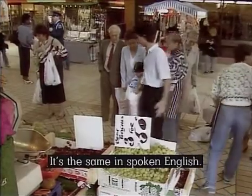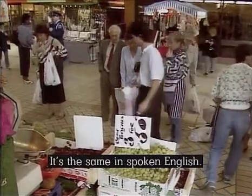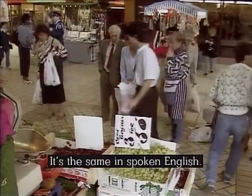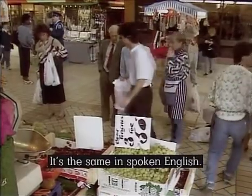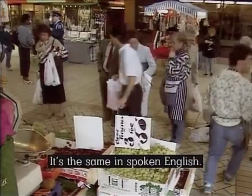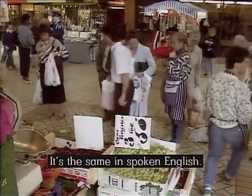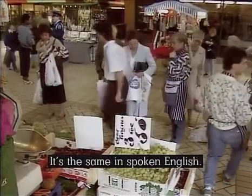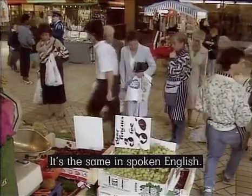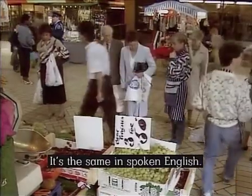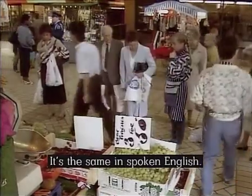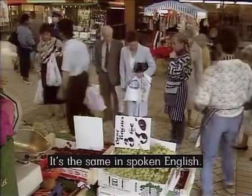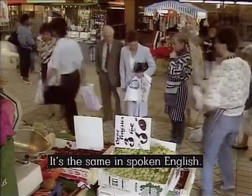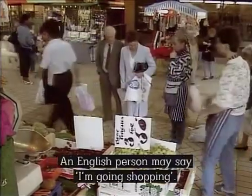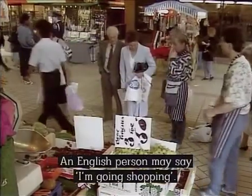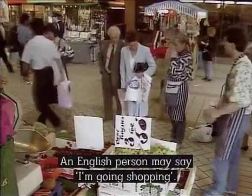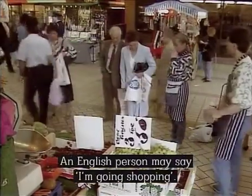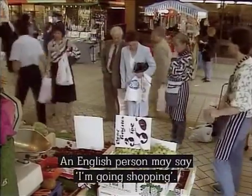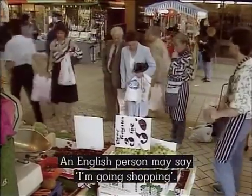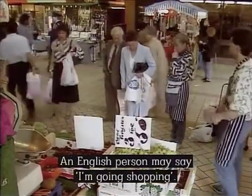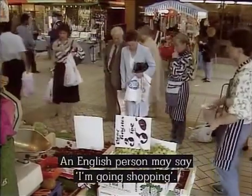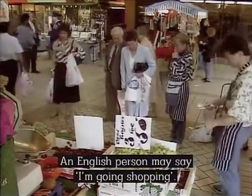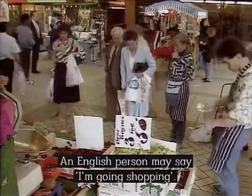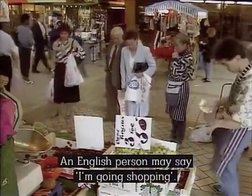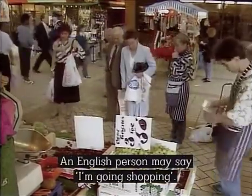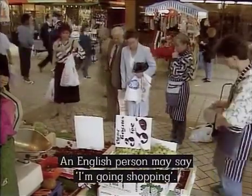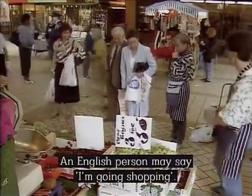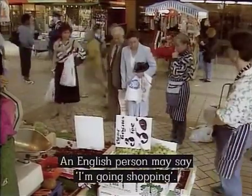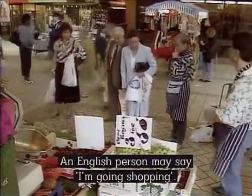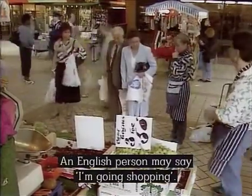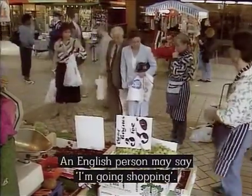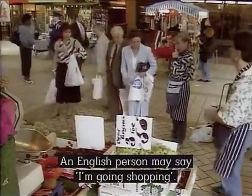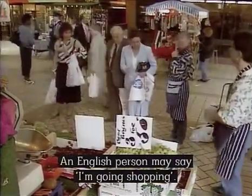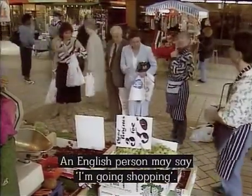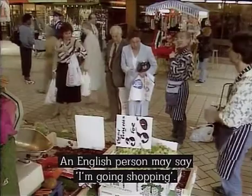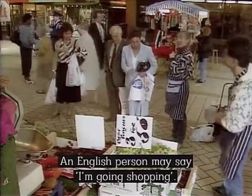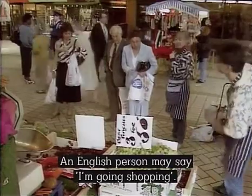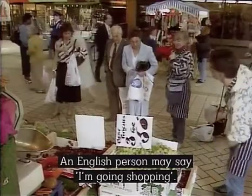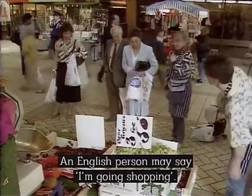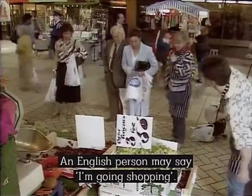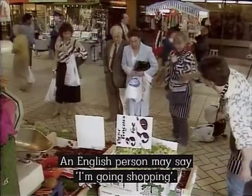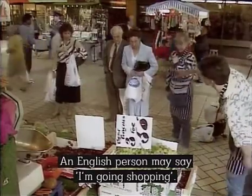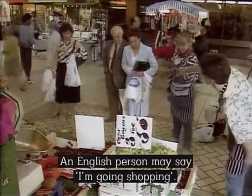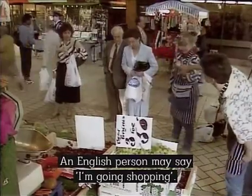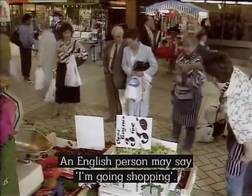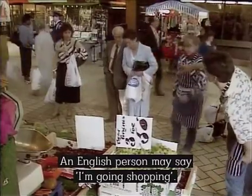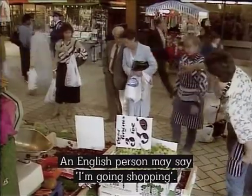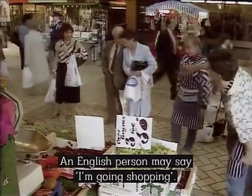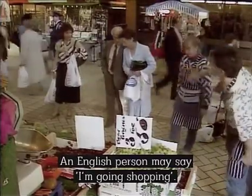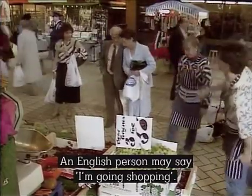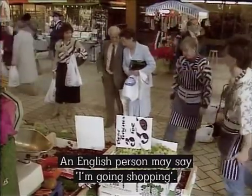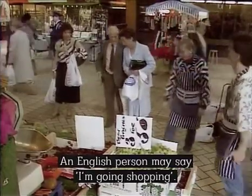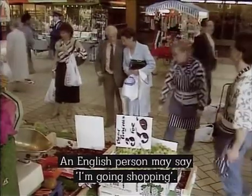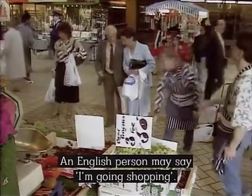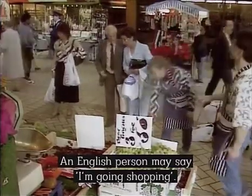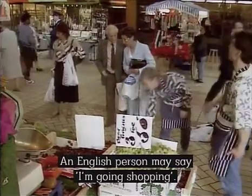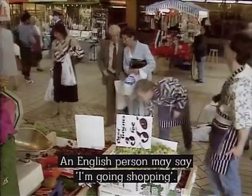It's the same in spoken English. An English person might say, "I'm going shopping," and a Scot say, "I'm going the